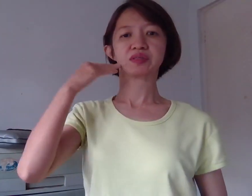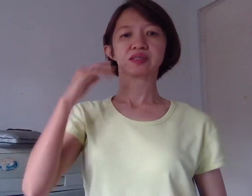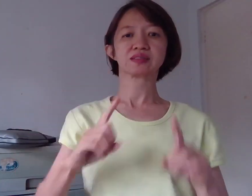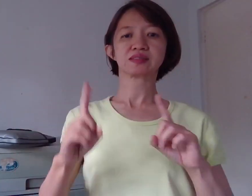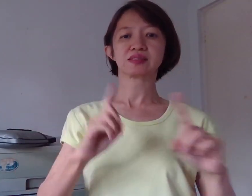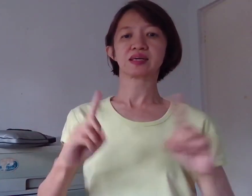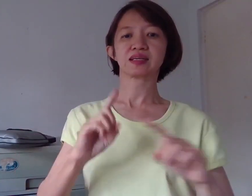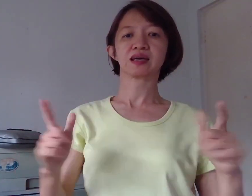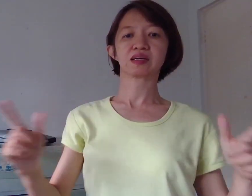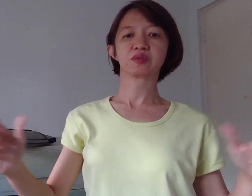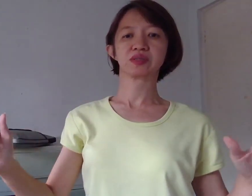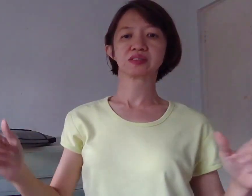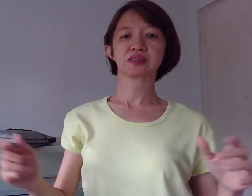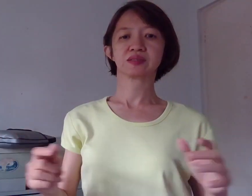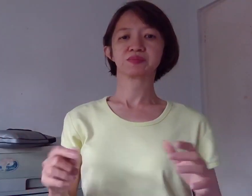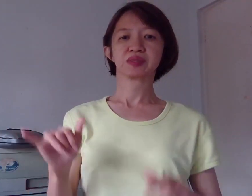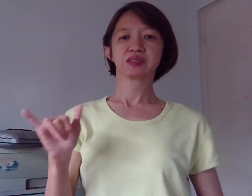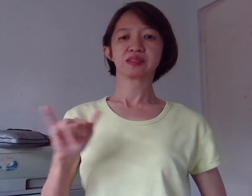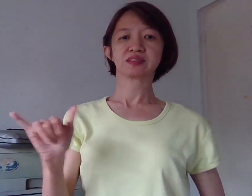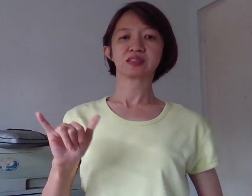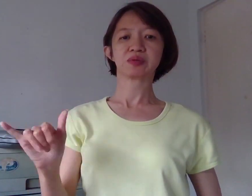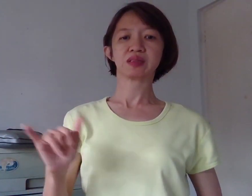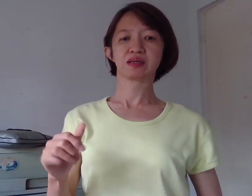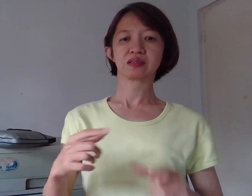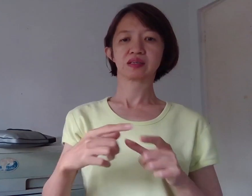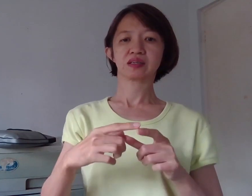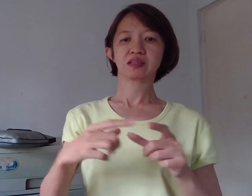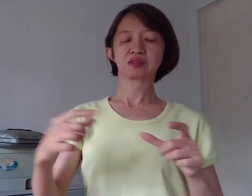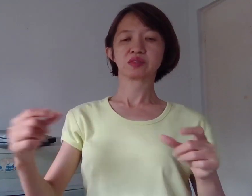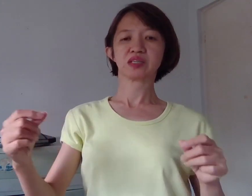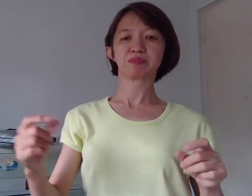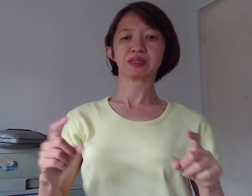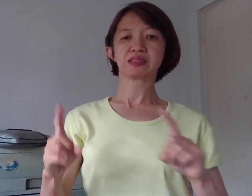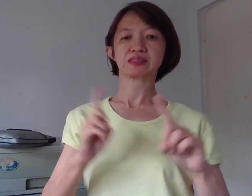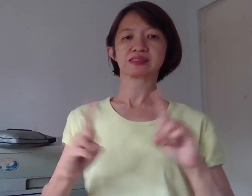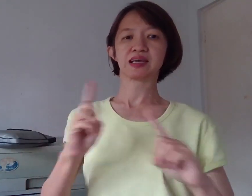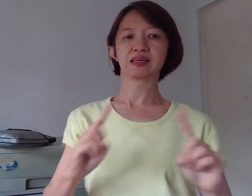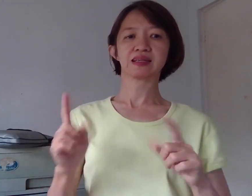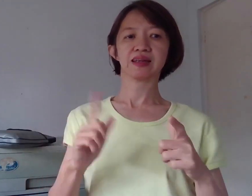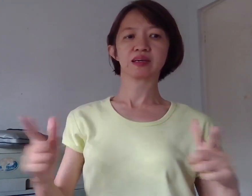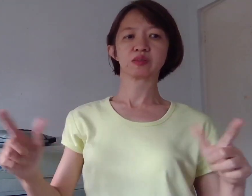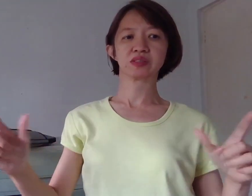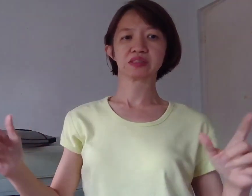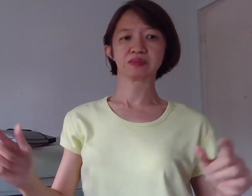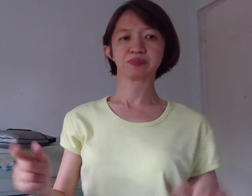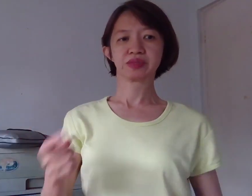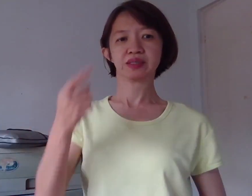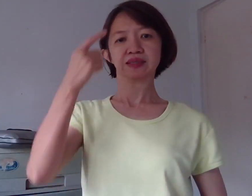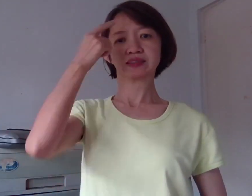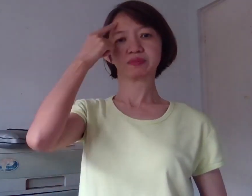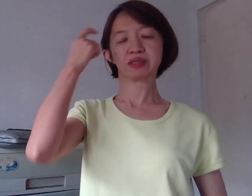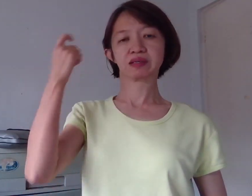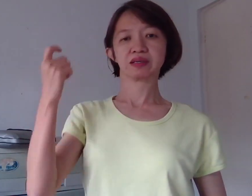Korean Sign Language is similar to Japanese Sign Language. It's